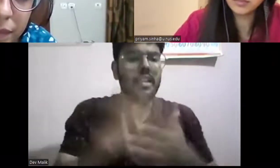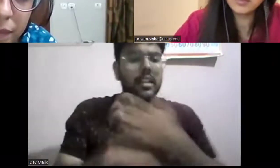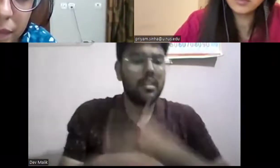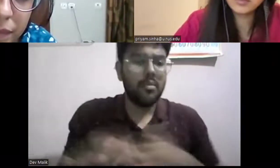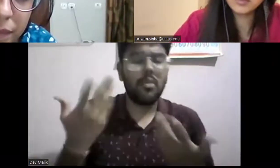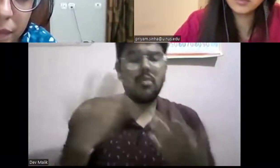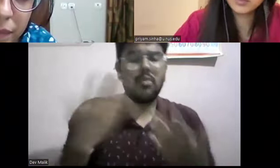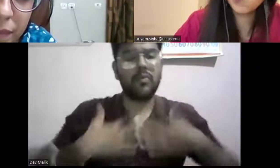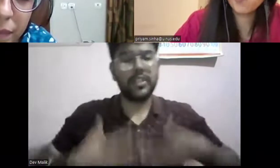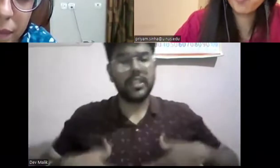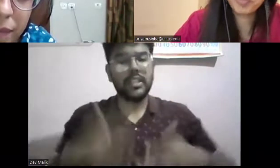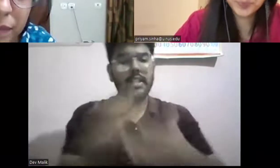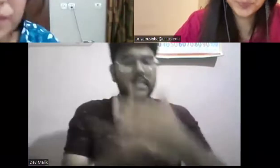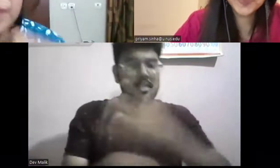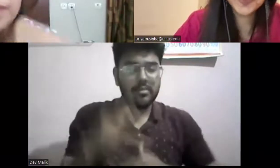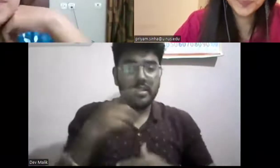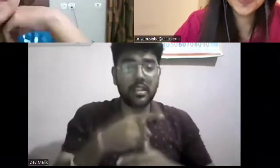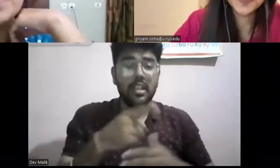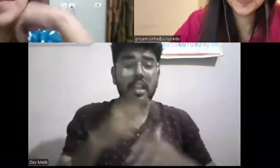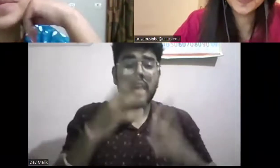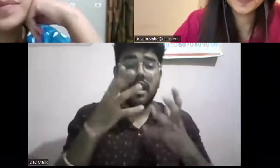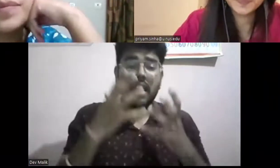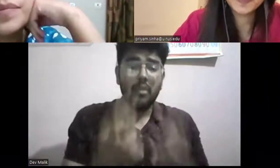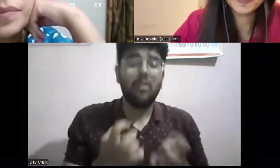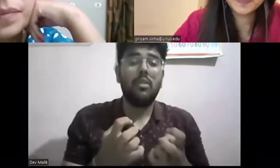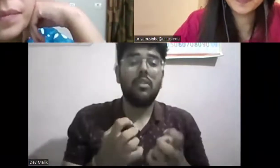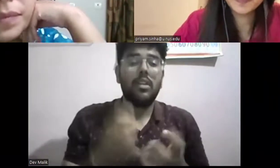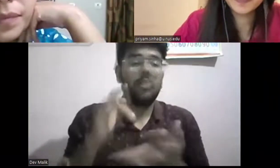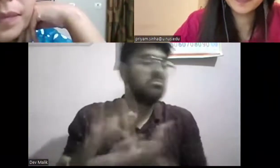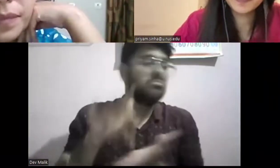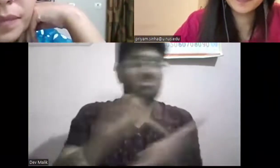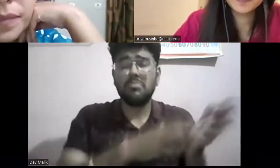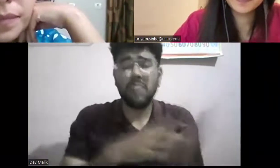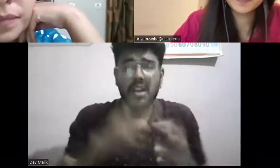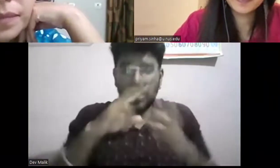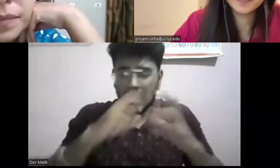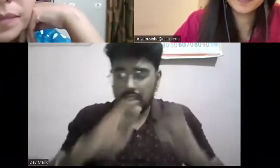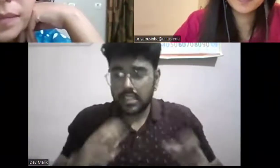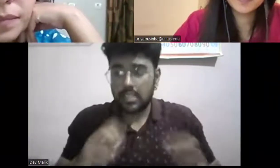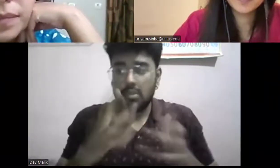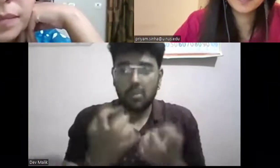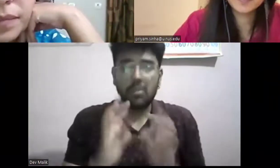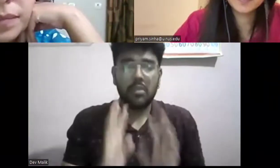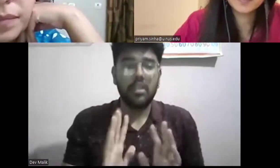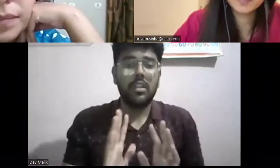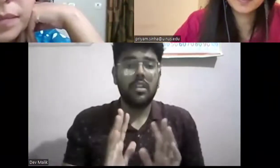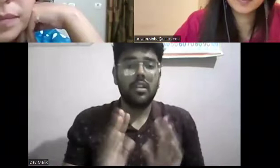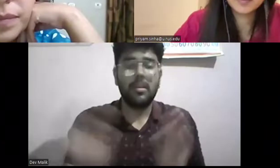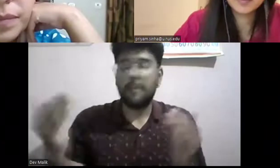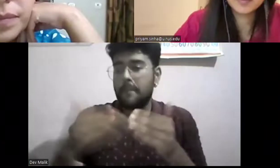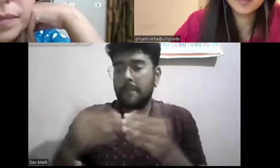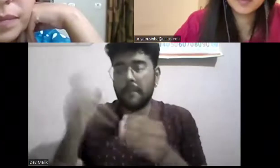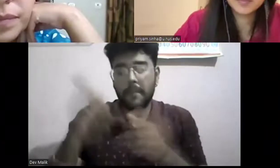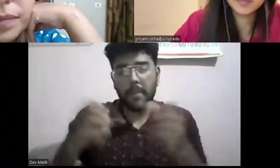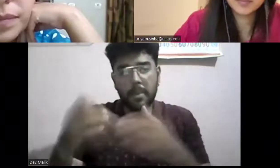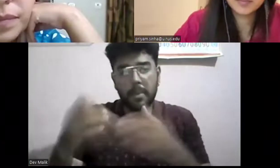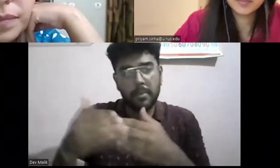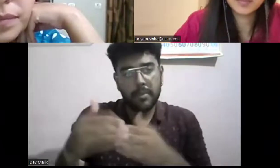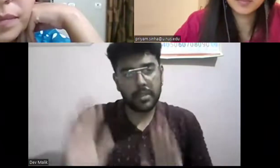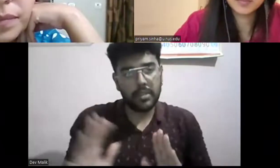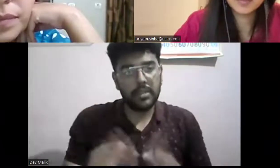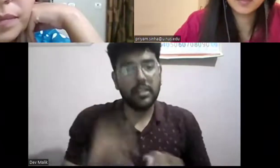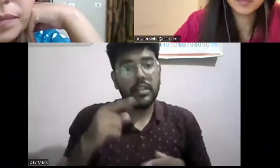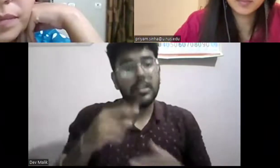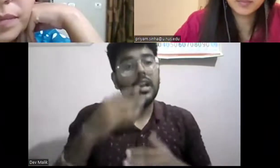physically disabled, they have to go and research, right? They meet people, and that's how they bring, and that's how they